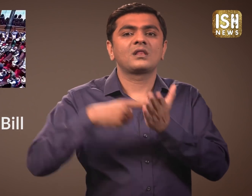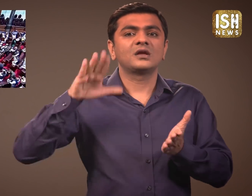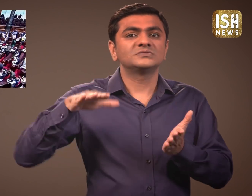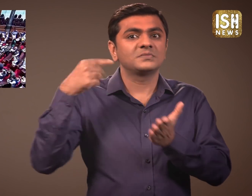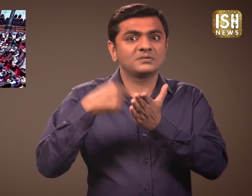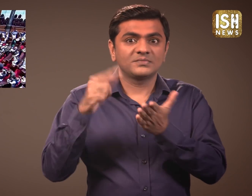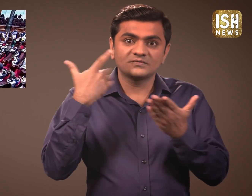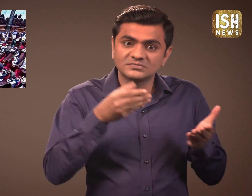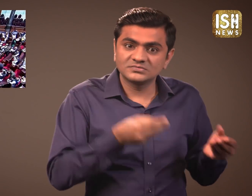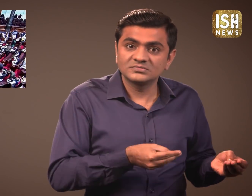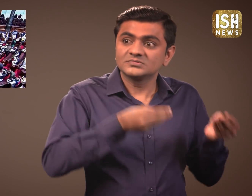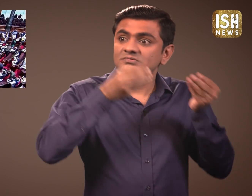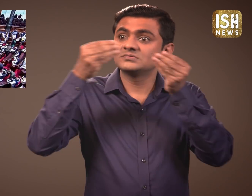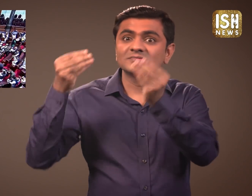The Rajya Sabha passed the bill,